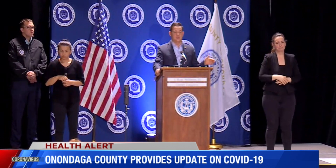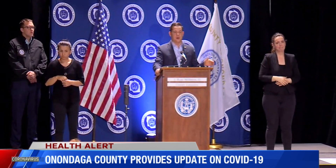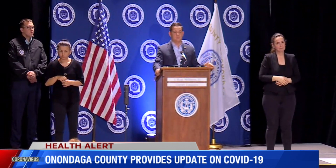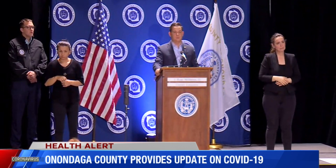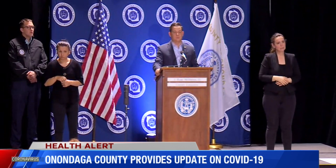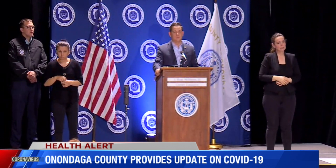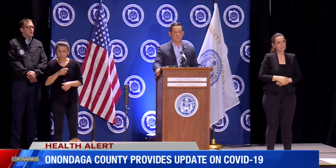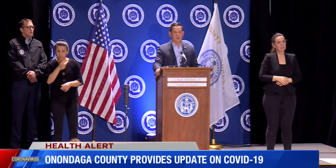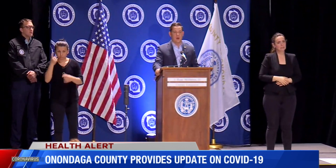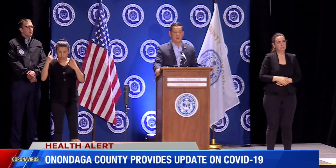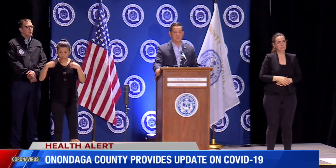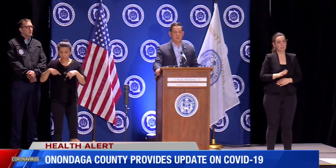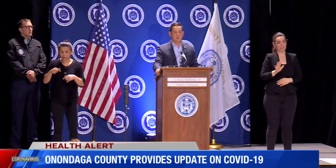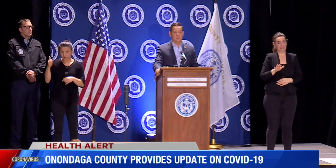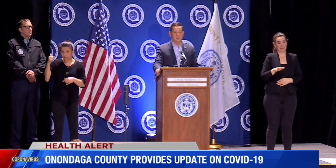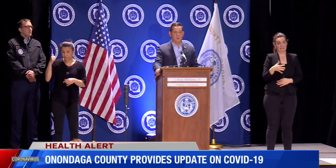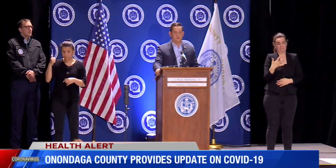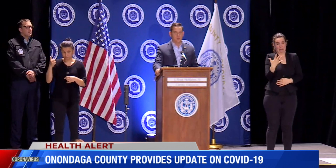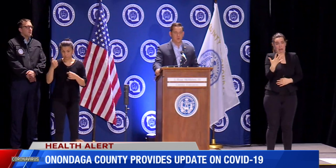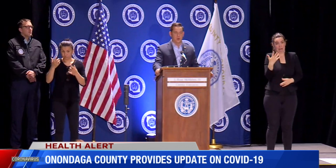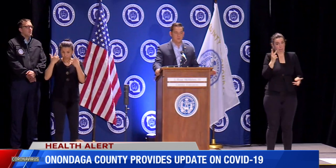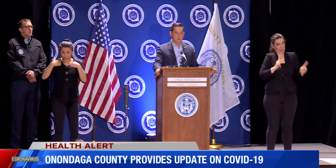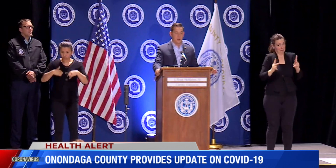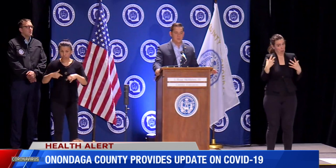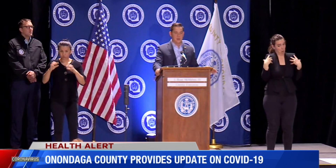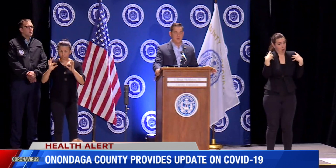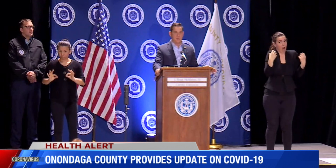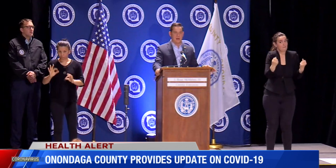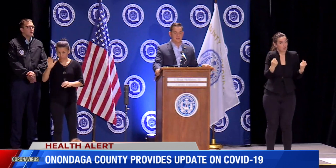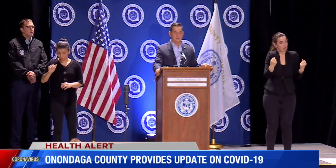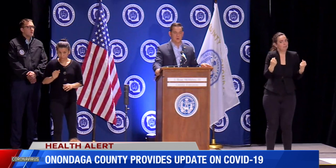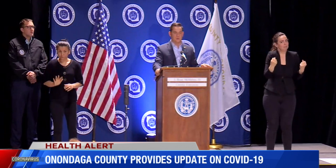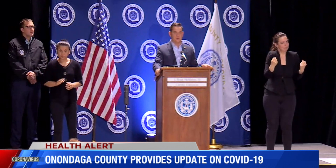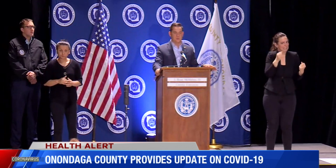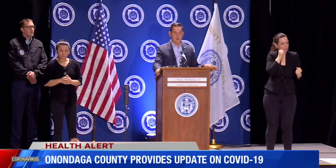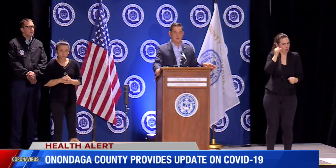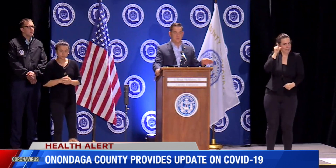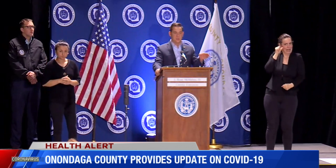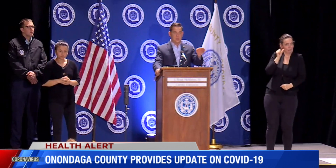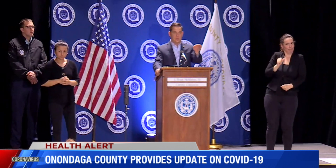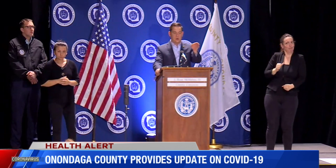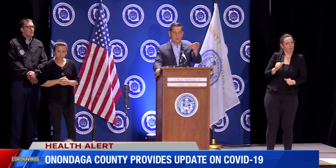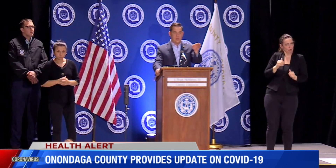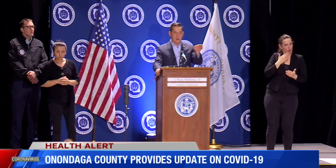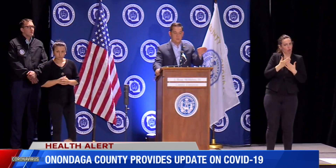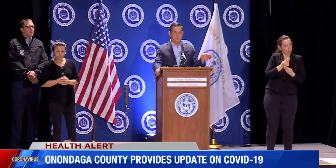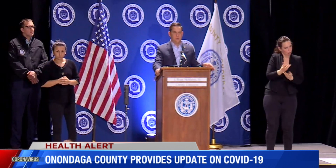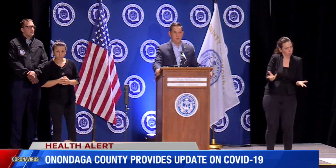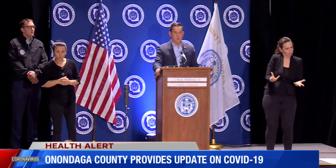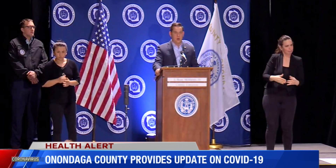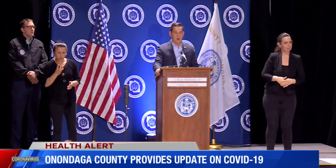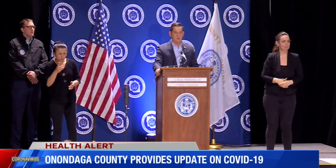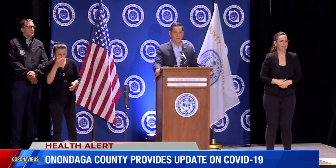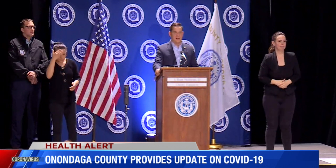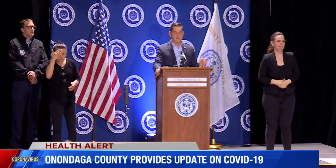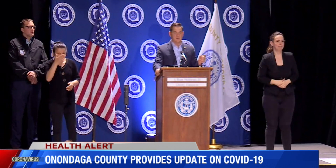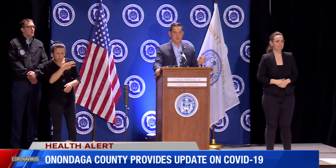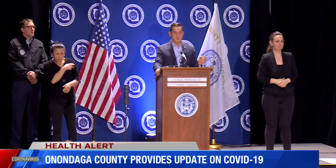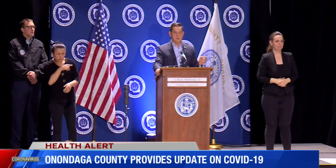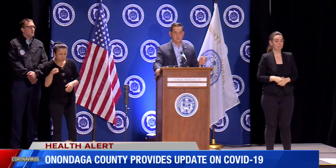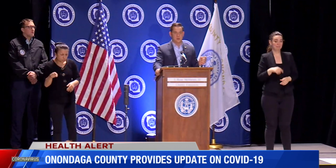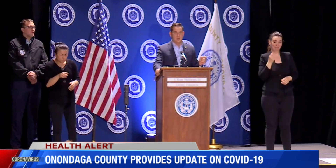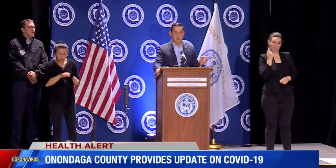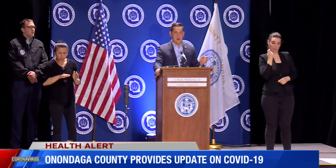since yesterday. We have 2 curves. We always have our positive curve, which is kind of a linear curve right now of